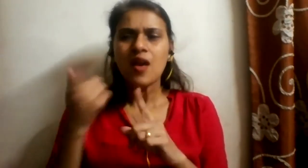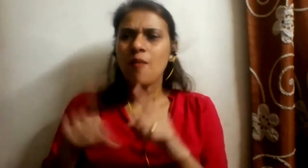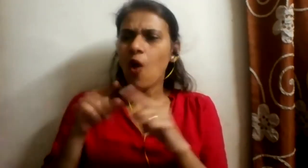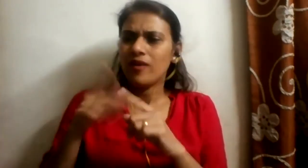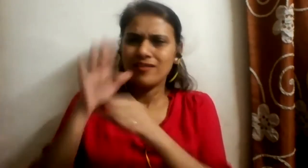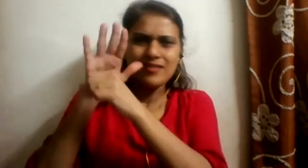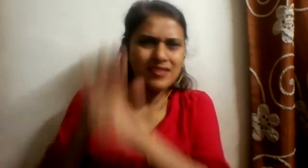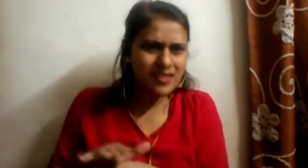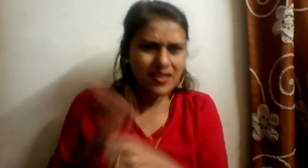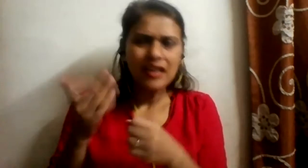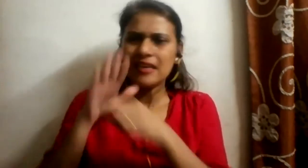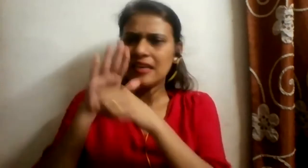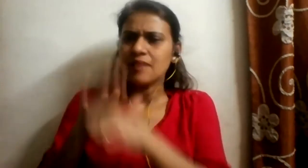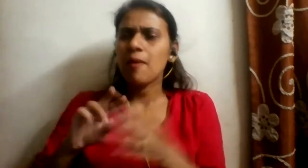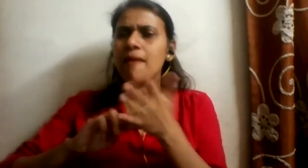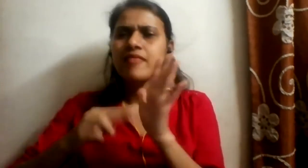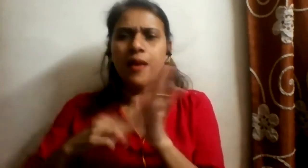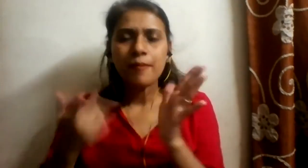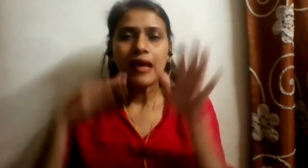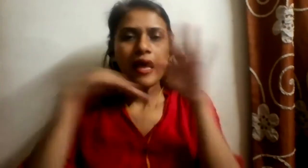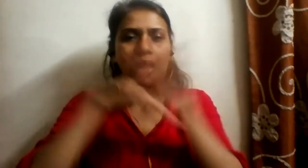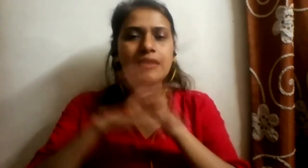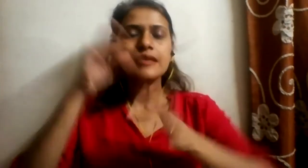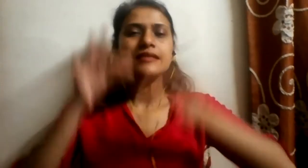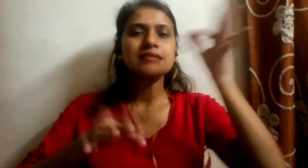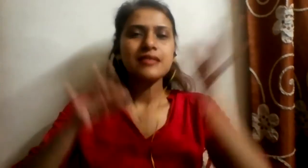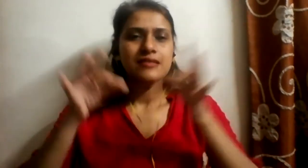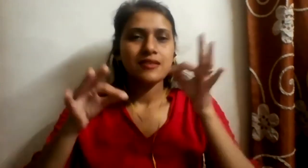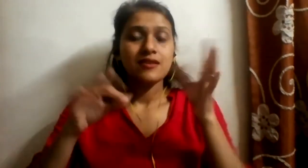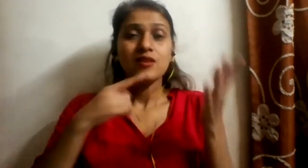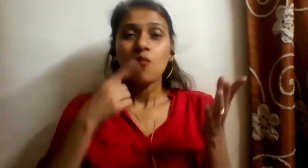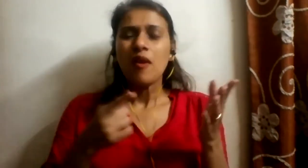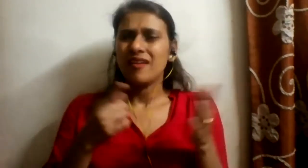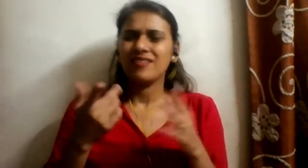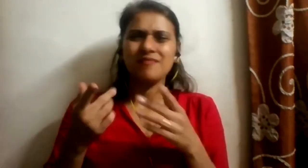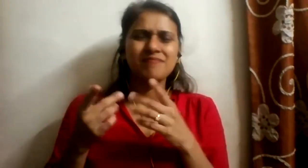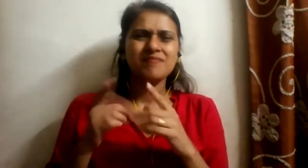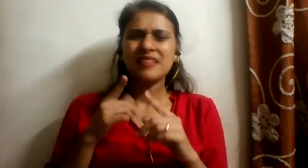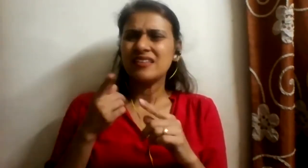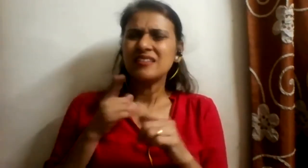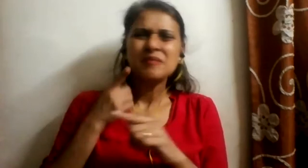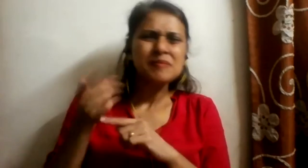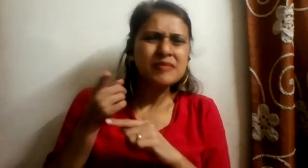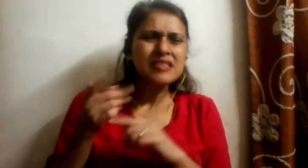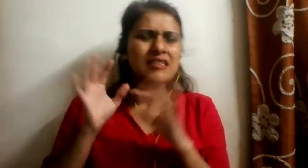is discrimination in access to justice, I did talk about, I remember, the bad treatment on the basis of prejudices and stereotypes about